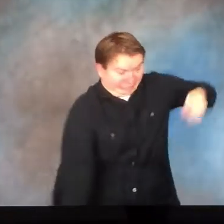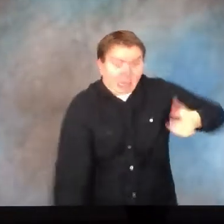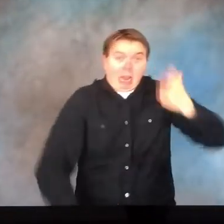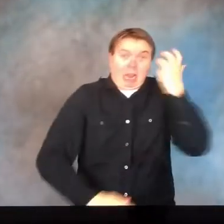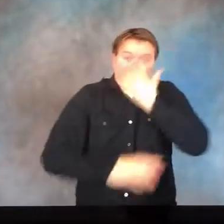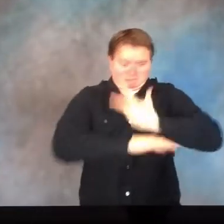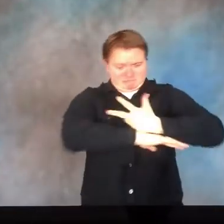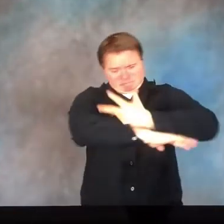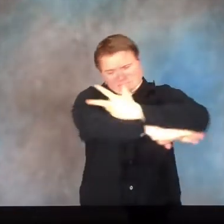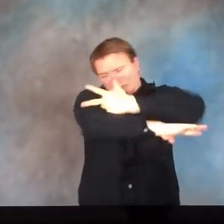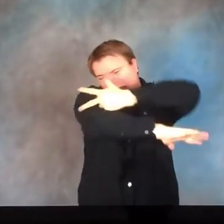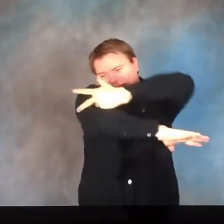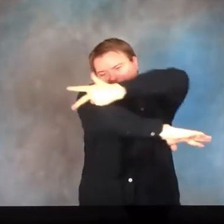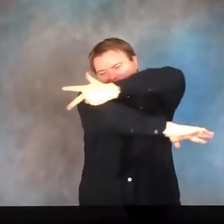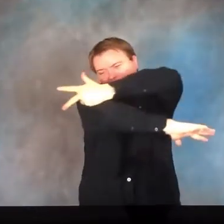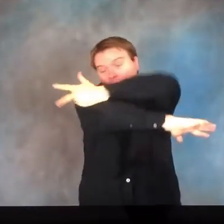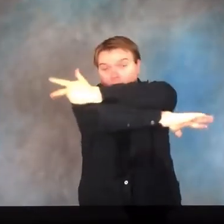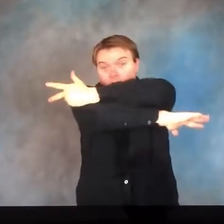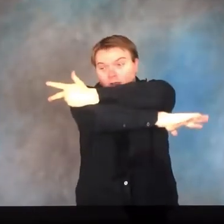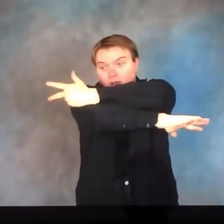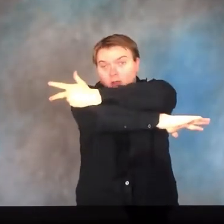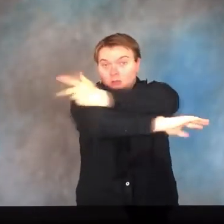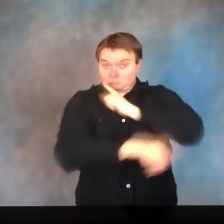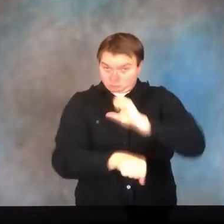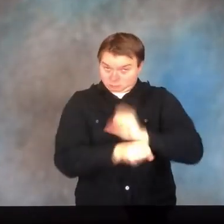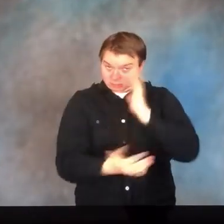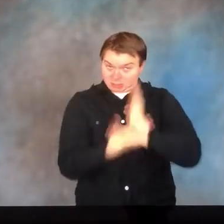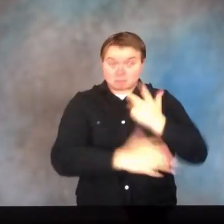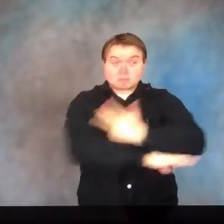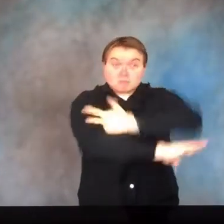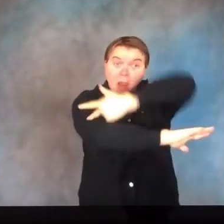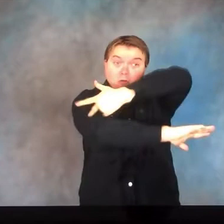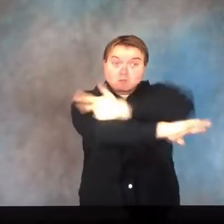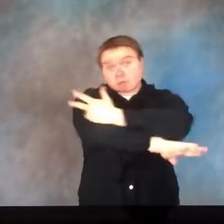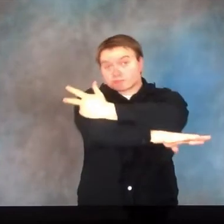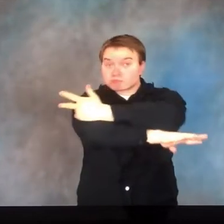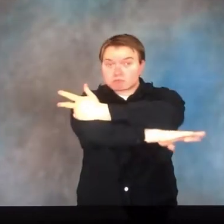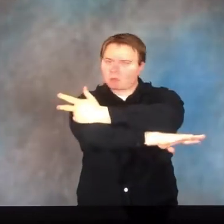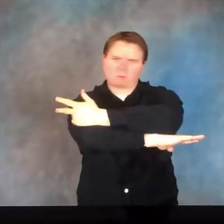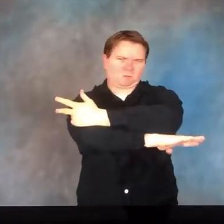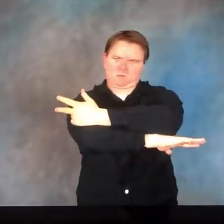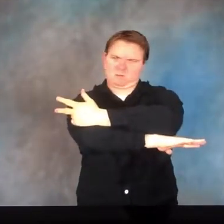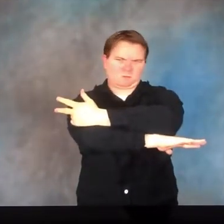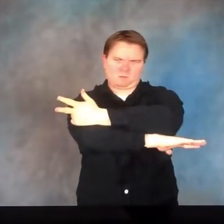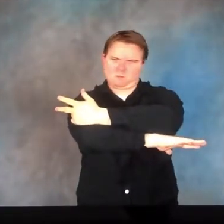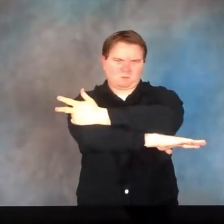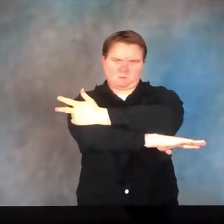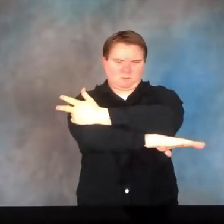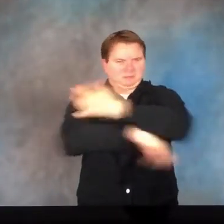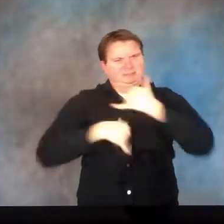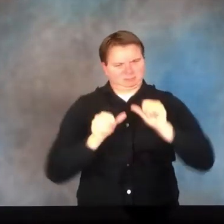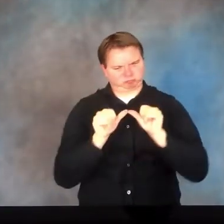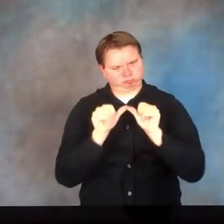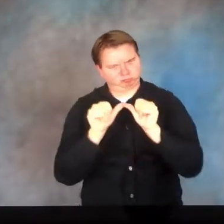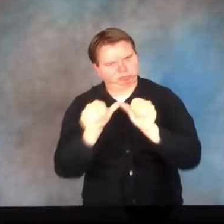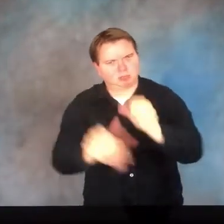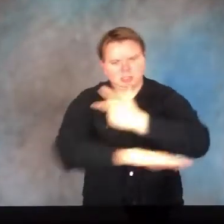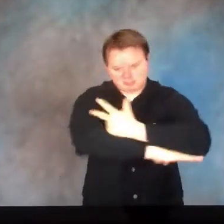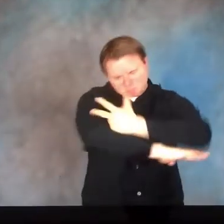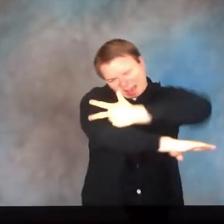shows the concept. So you can bend that reality there. And also, the train didn't stop just then. The train continued